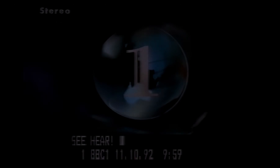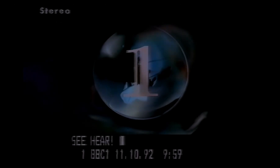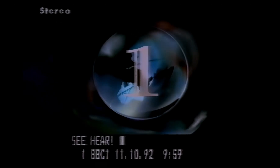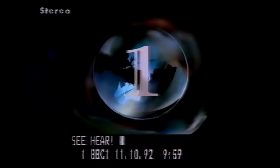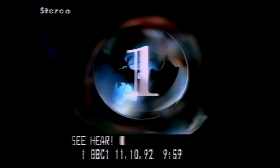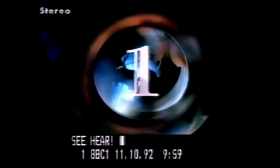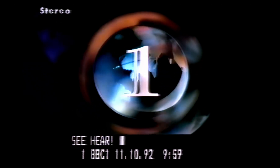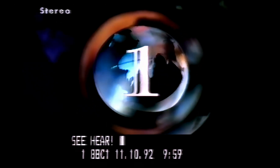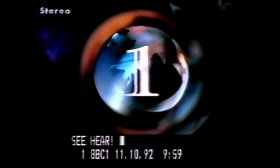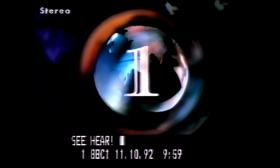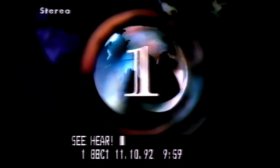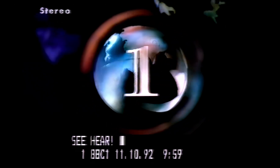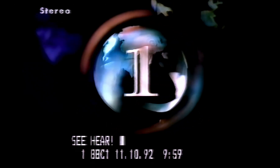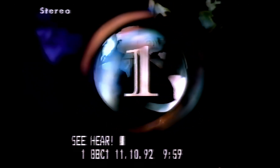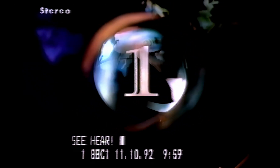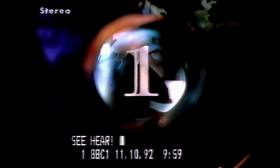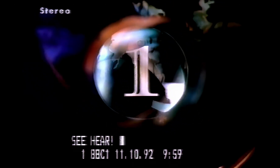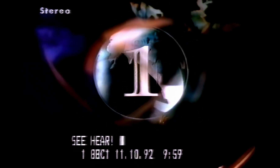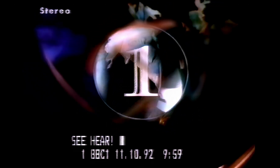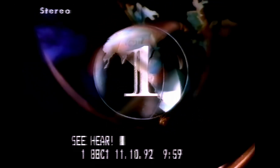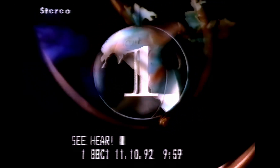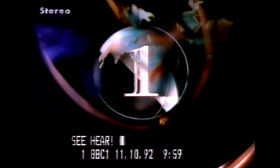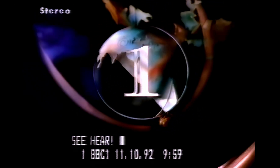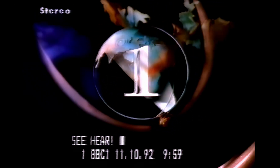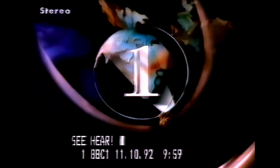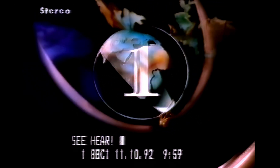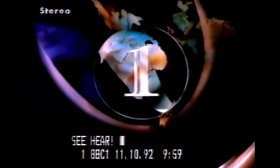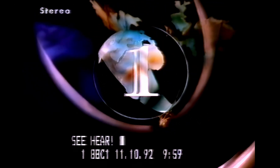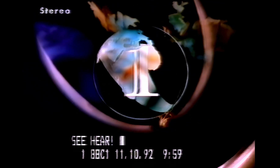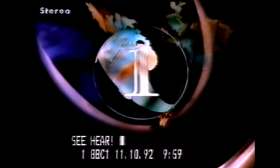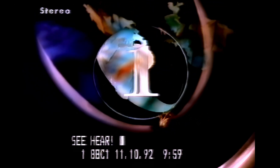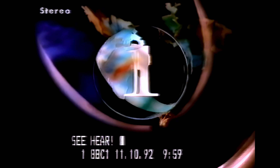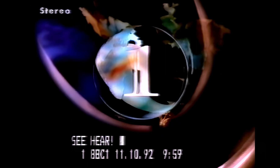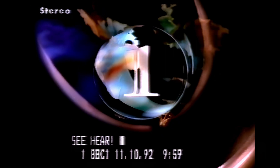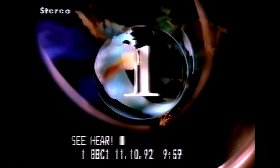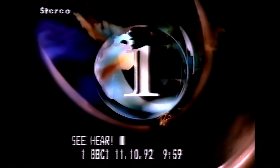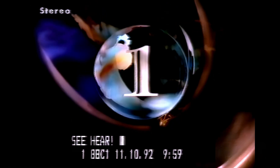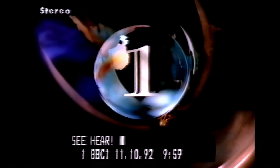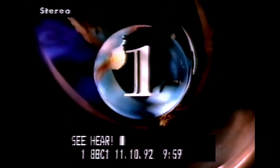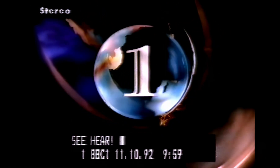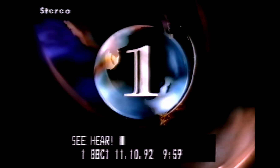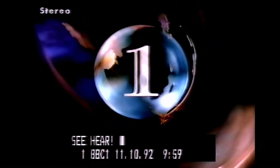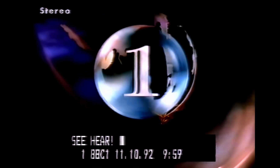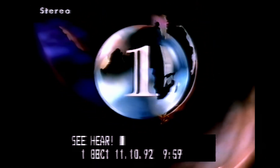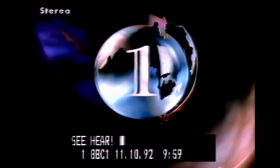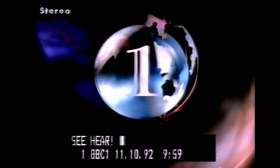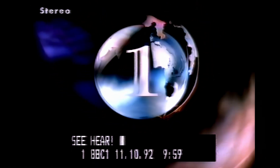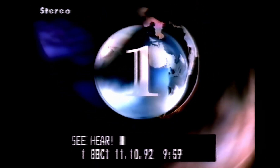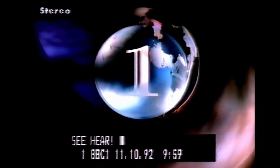First, on BBC One, we discover the ways in which the broadcasting organisations in Sweden and Denmark cater for deaf people in See